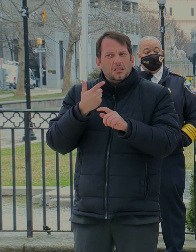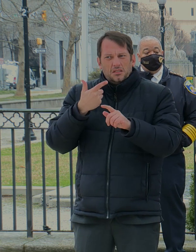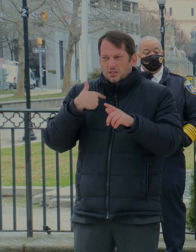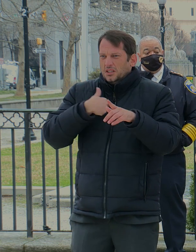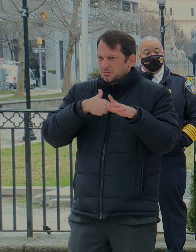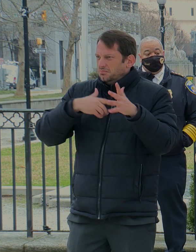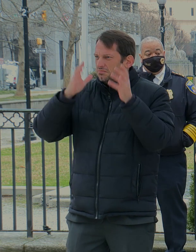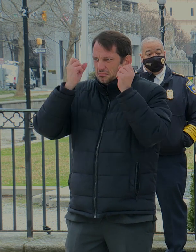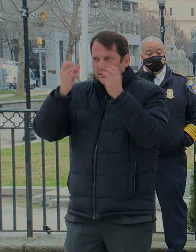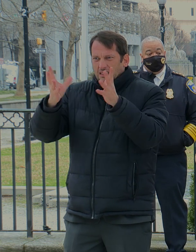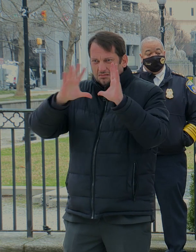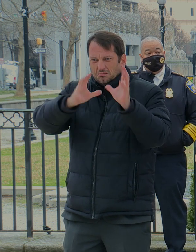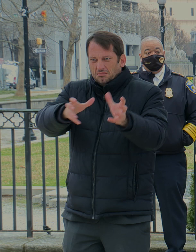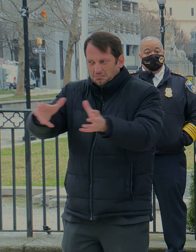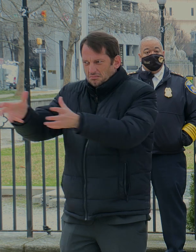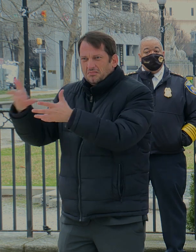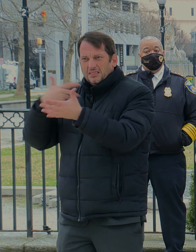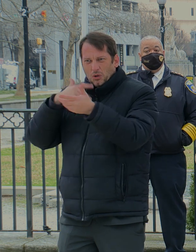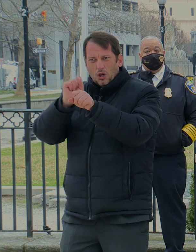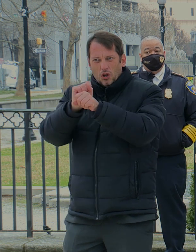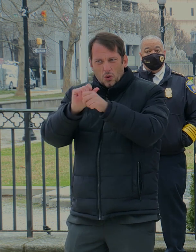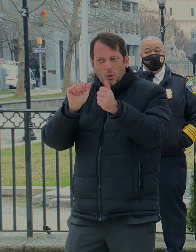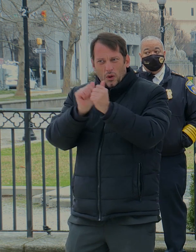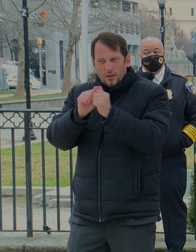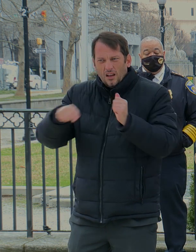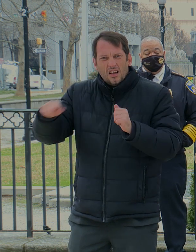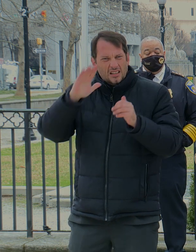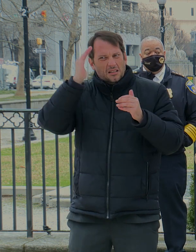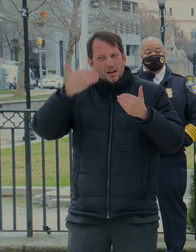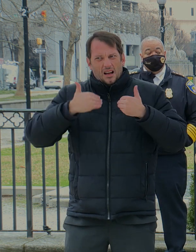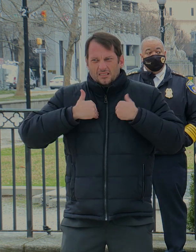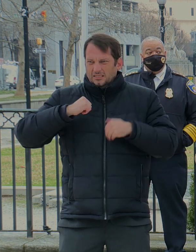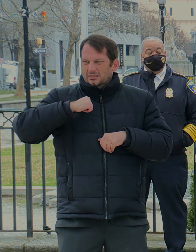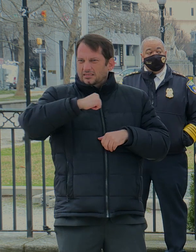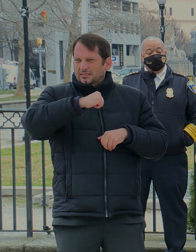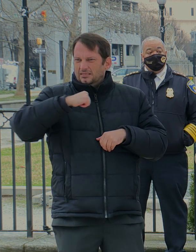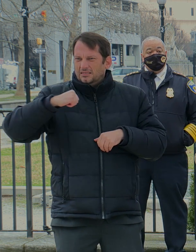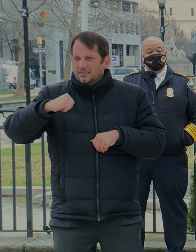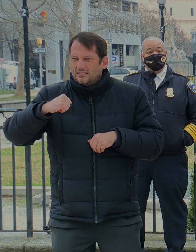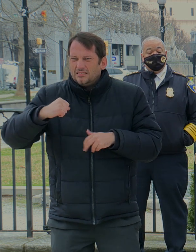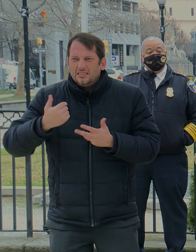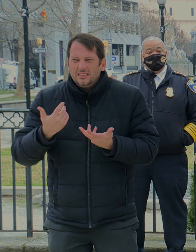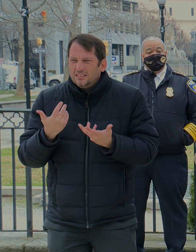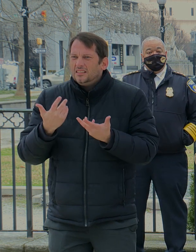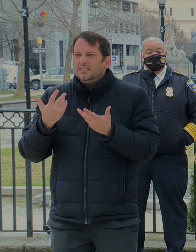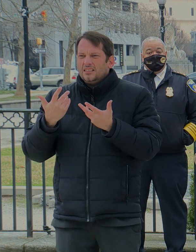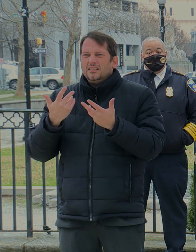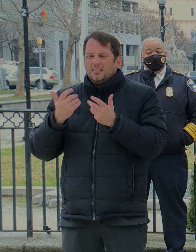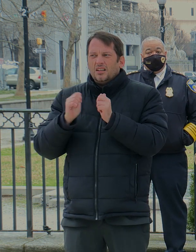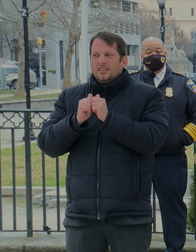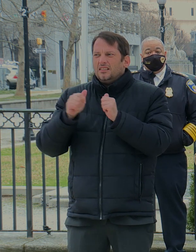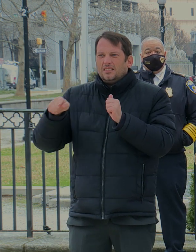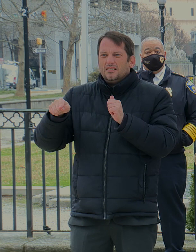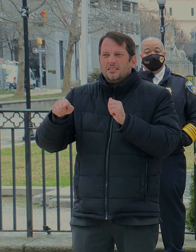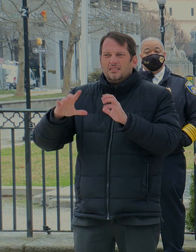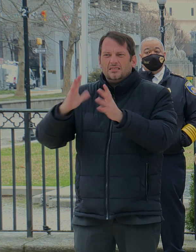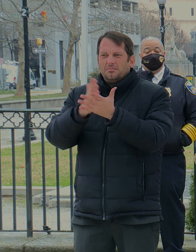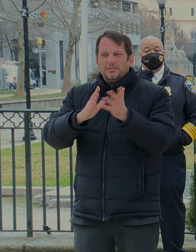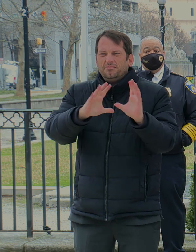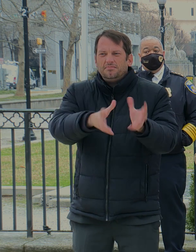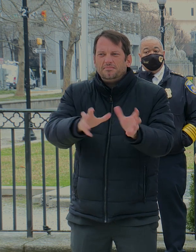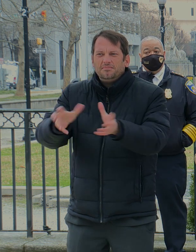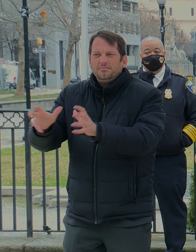think there's hesitation, certainly we know in the African American community, based on years of medical mistrust and